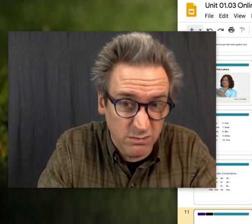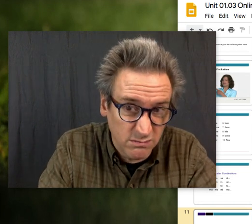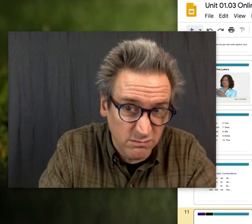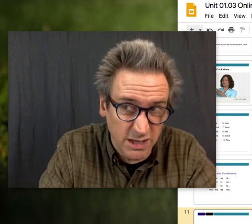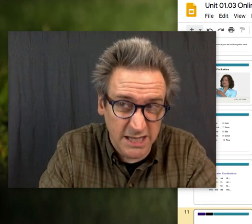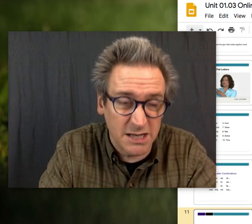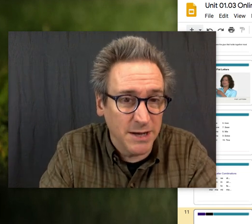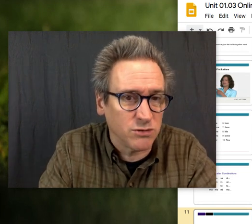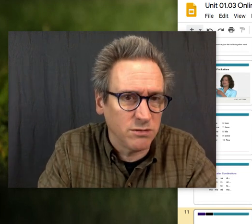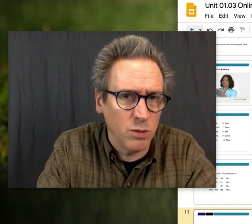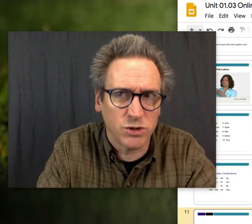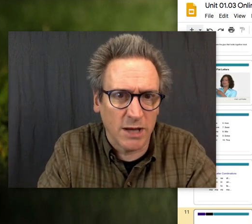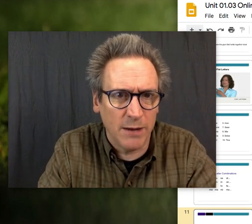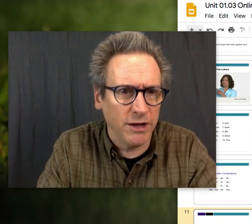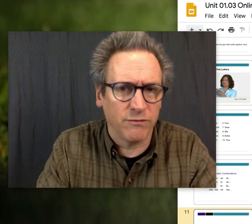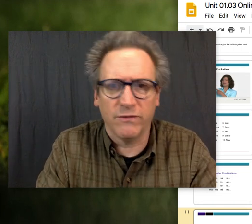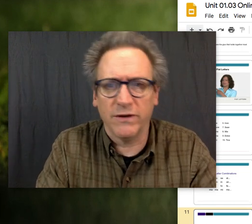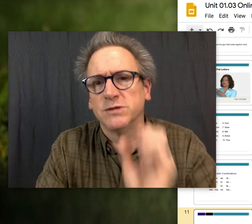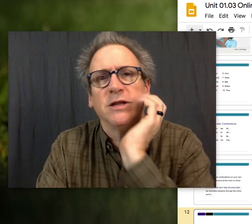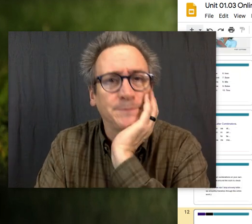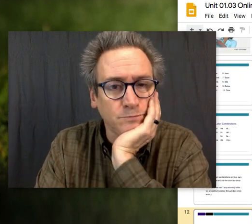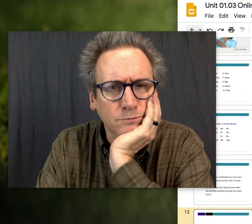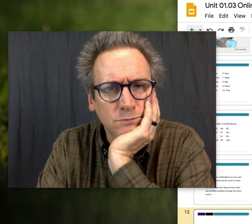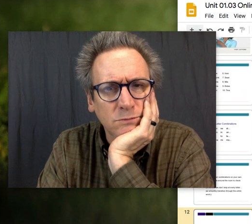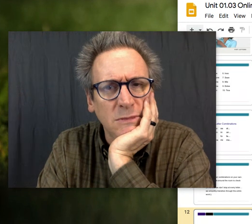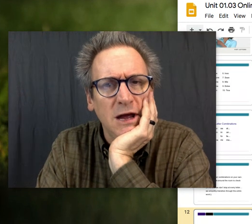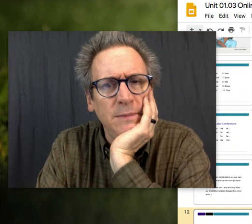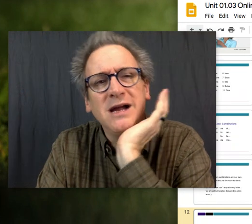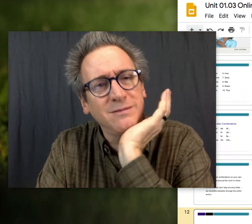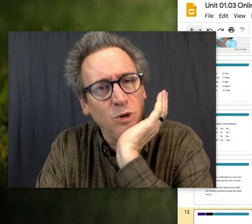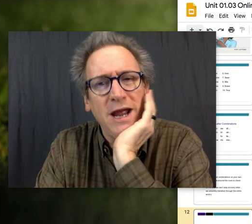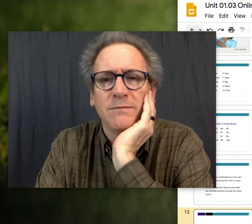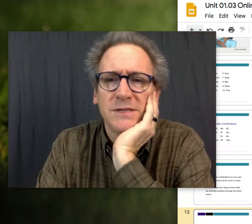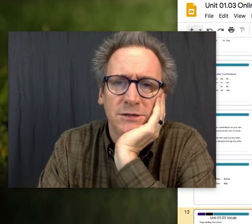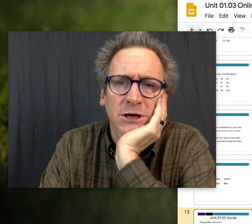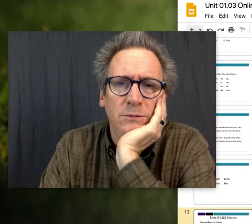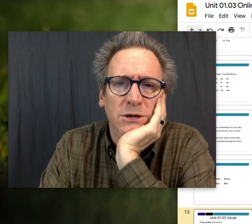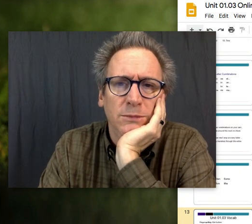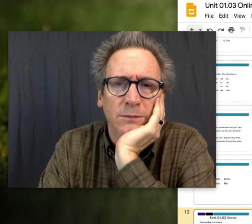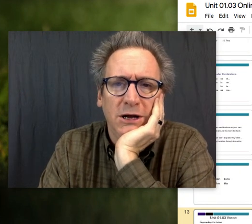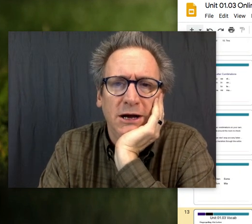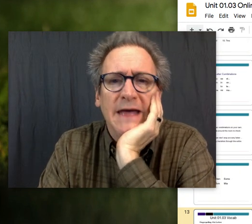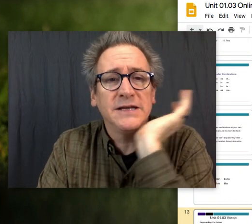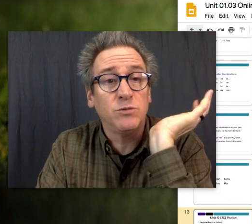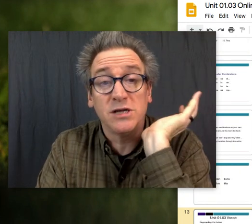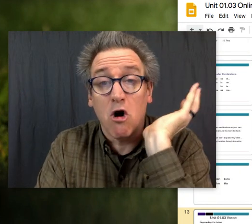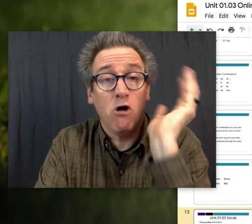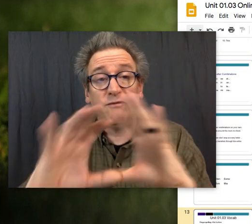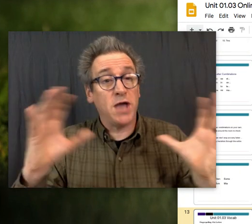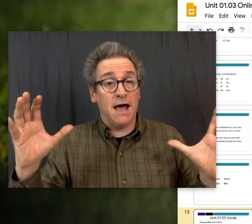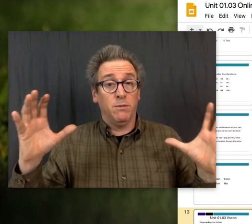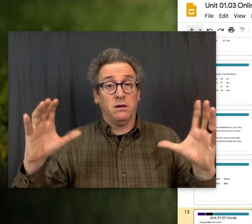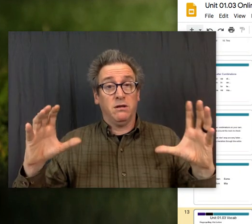you that's the best, most reliable thing for fingerspelling. More names, blah, blah, blah. And this was